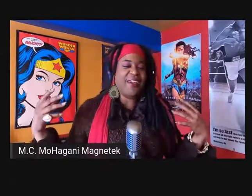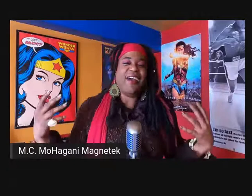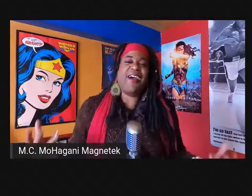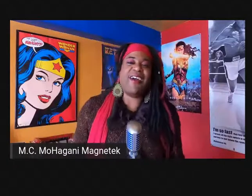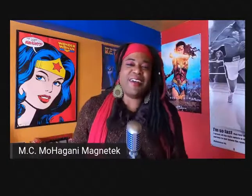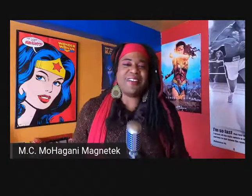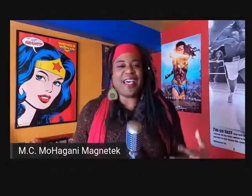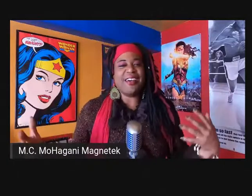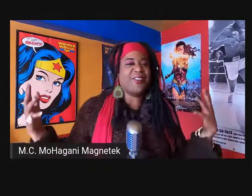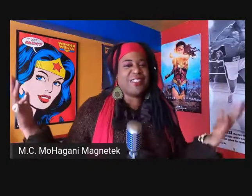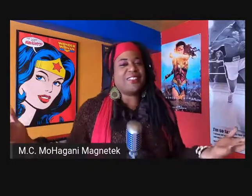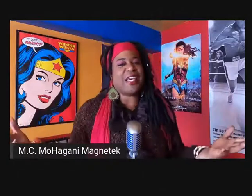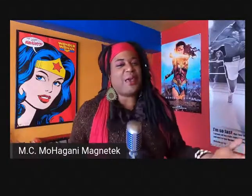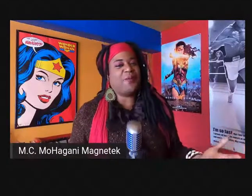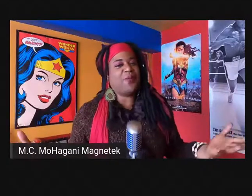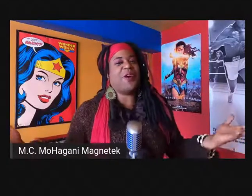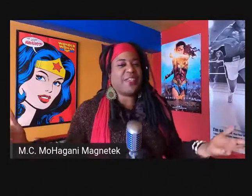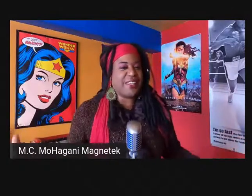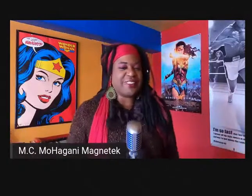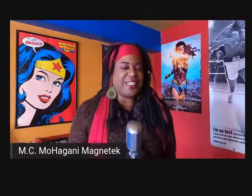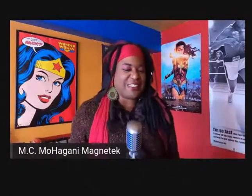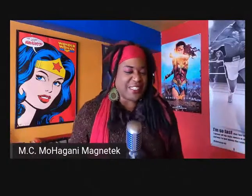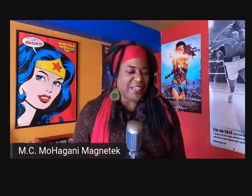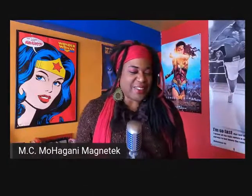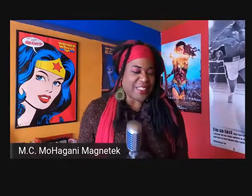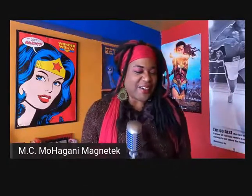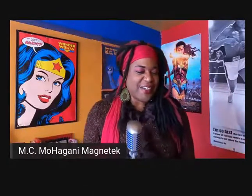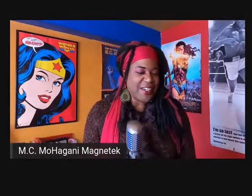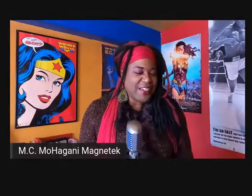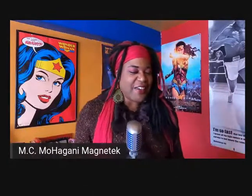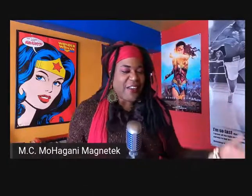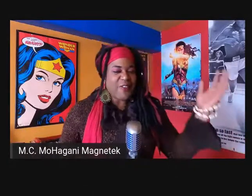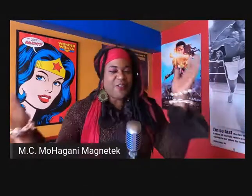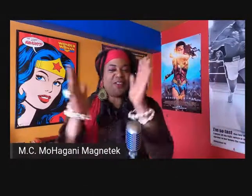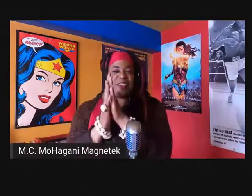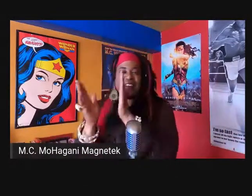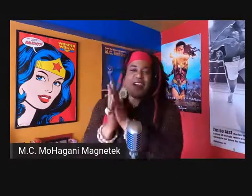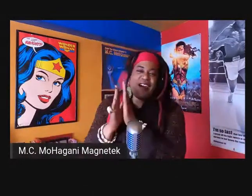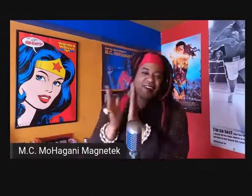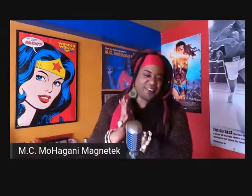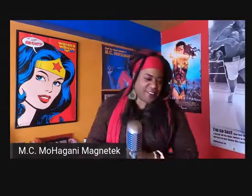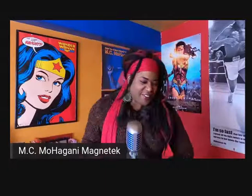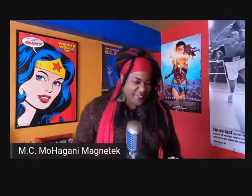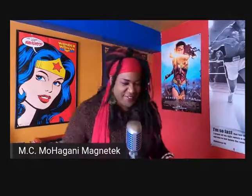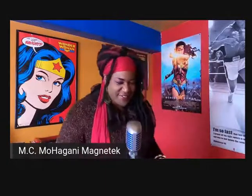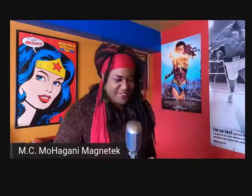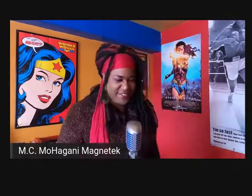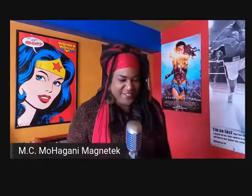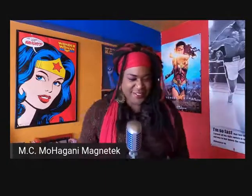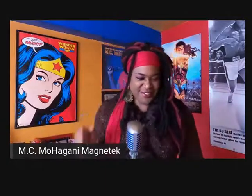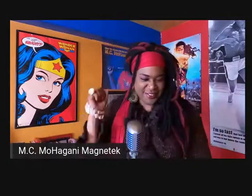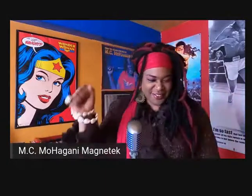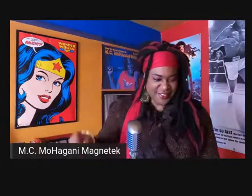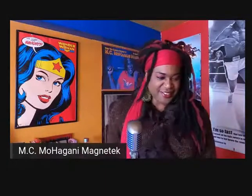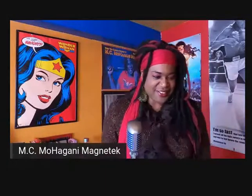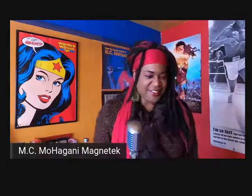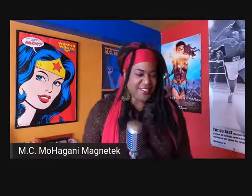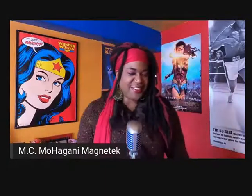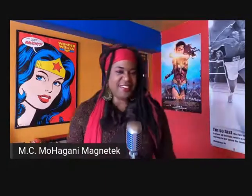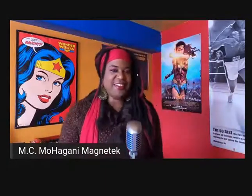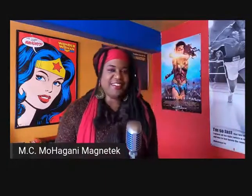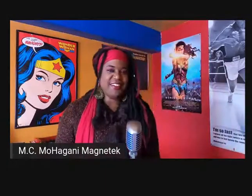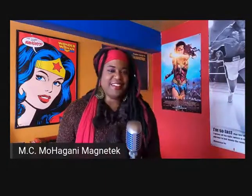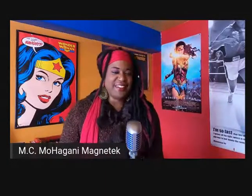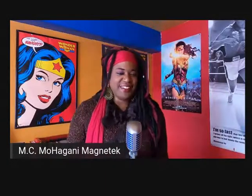and hers, with the same work in a sense, So give it up for Vivian, y'all. Oh, what a wonderful